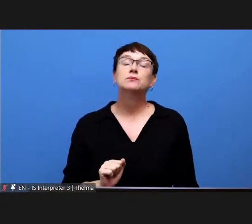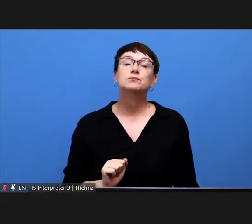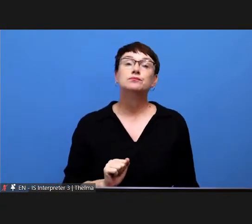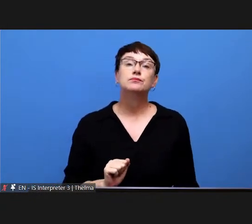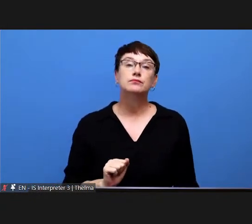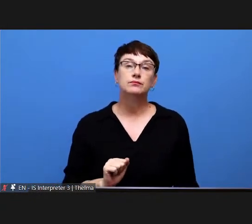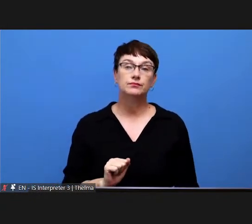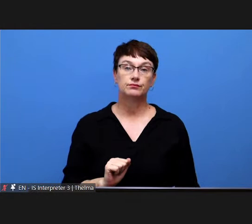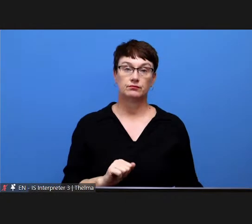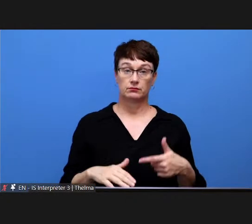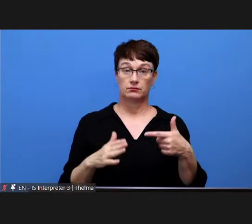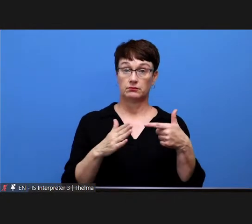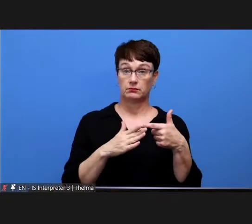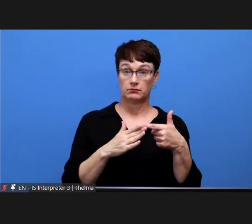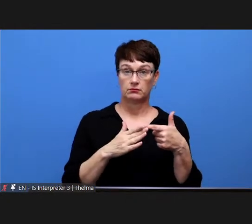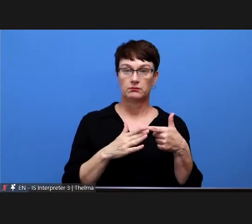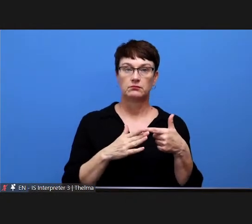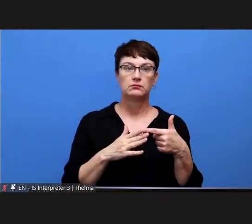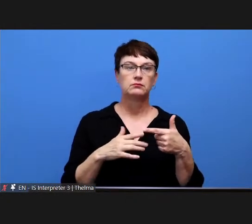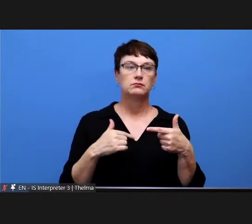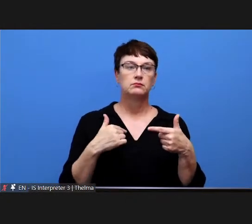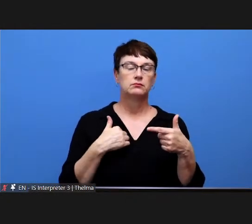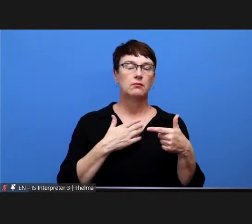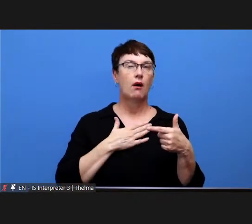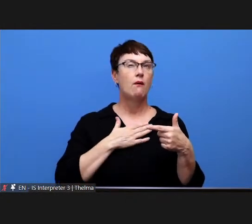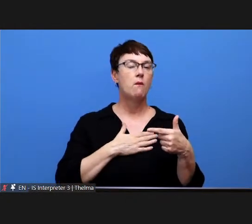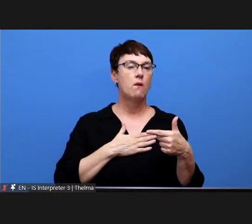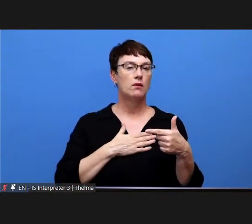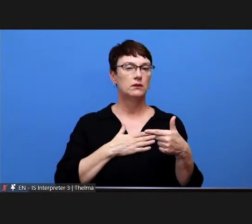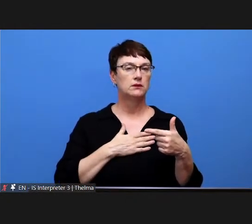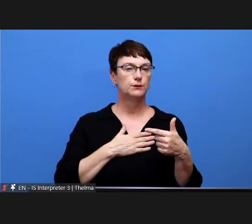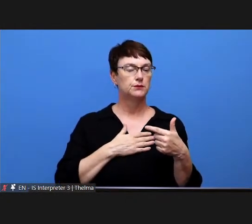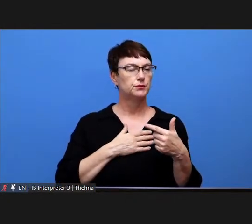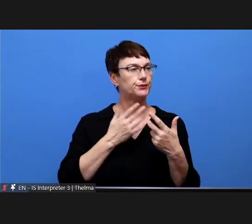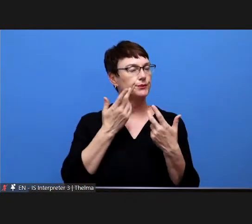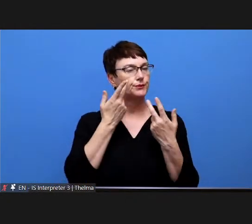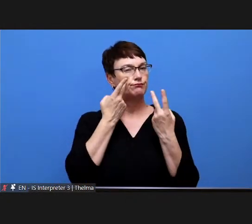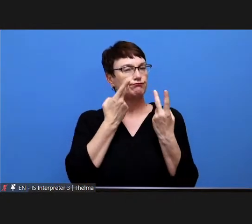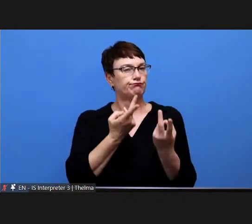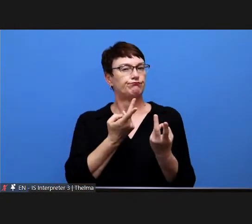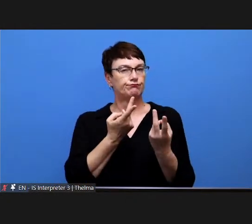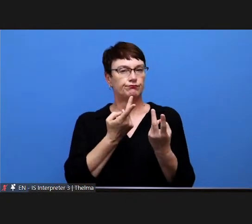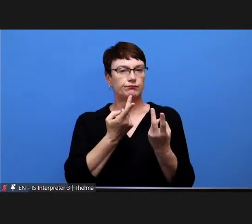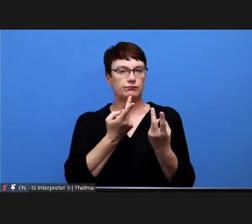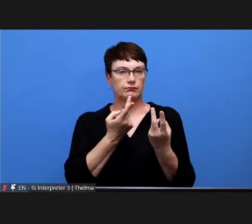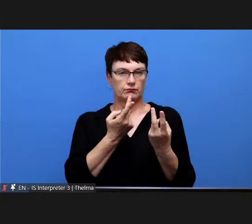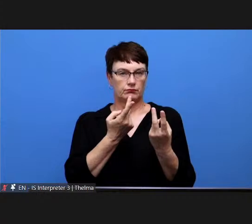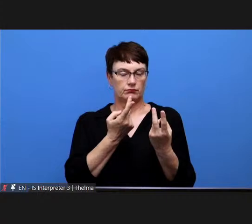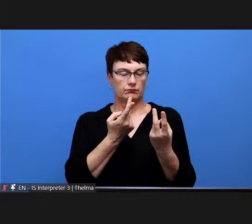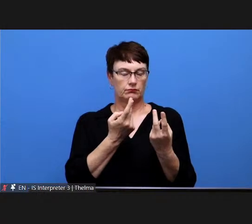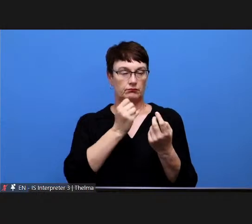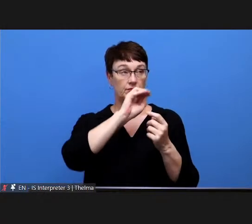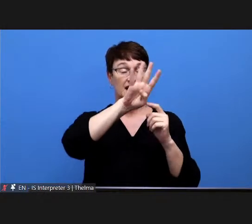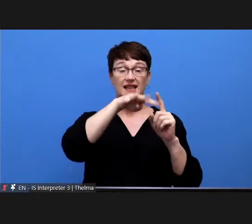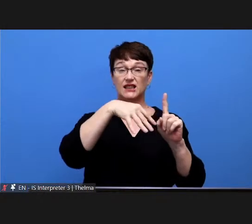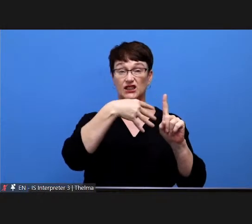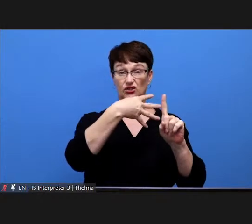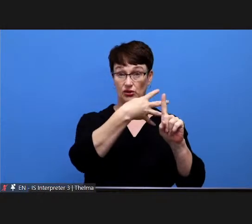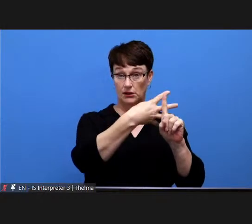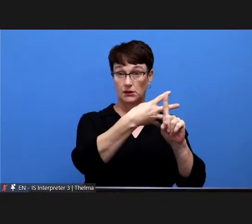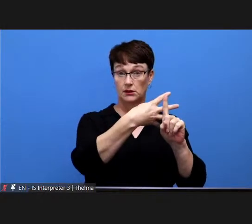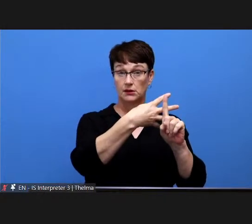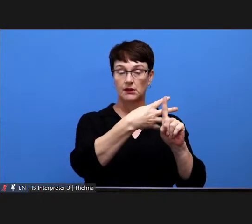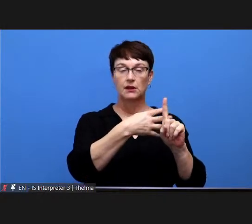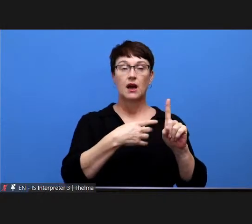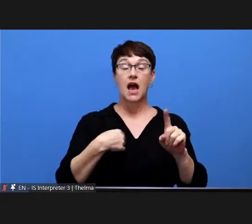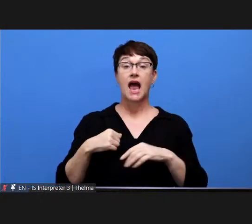the SDGs into something that is understandable at local level. We know there is an experience in Cameroon,